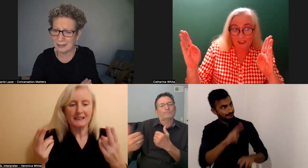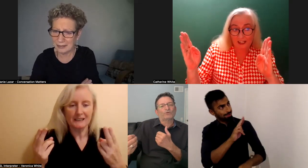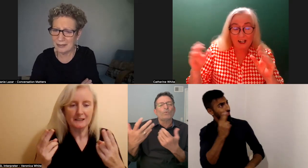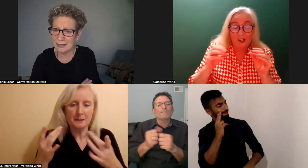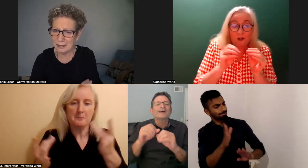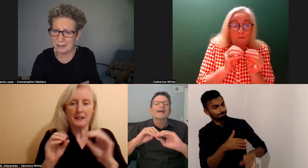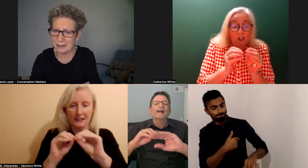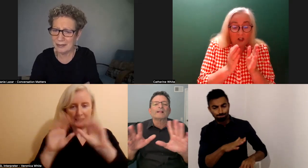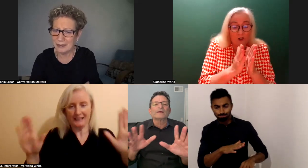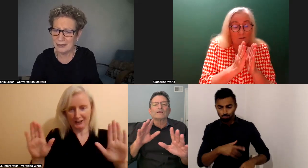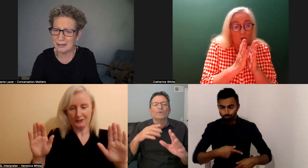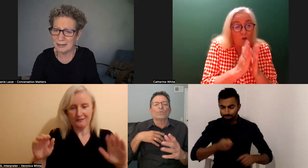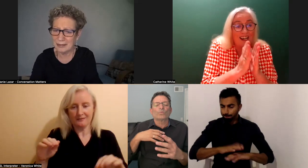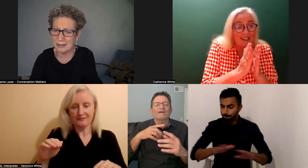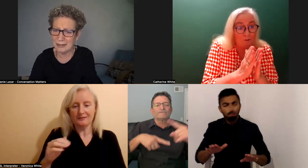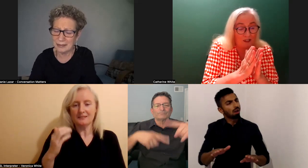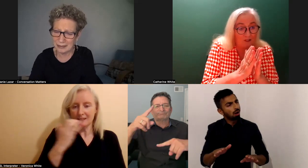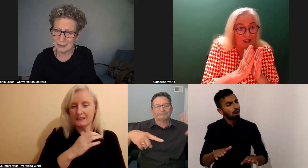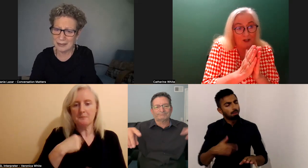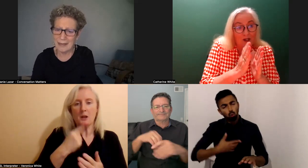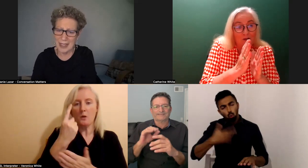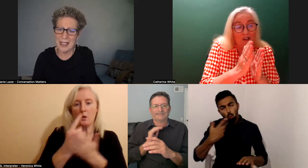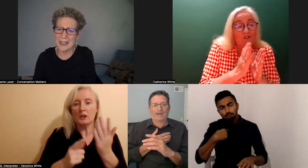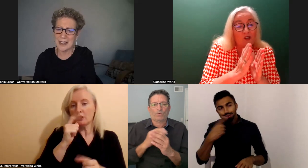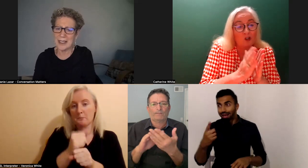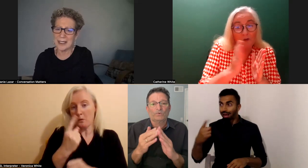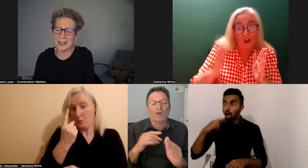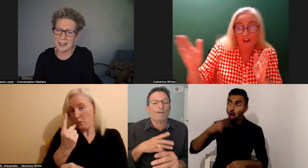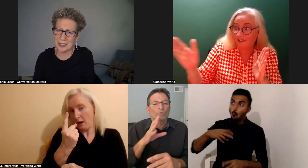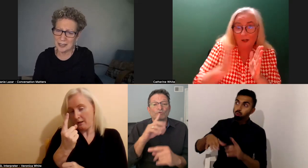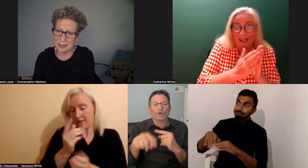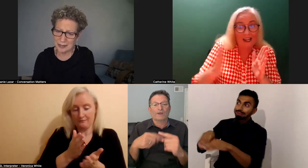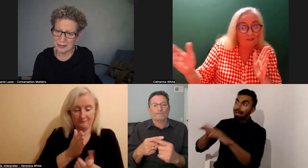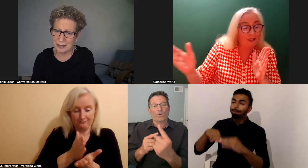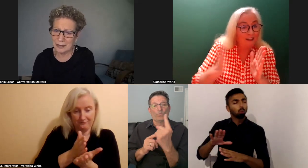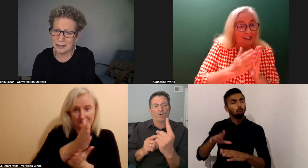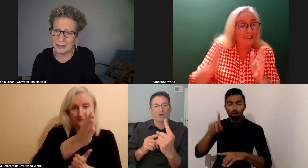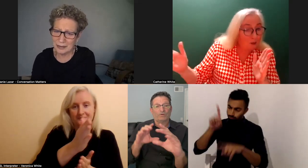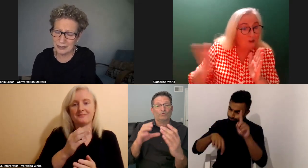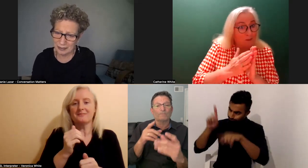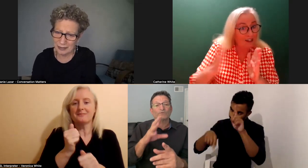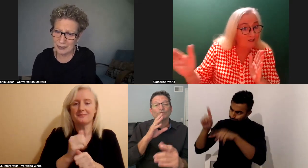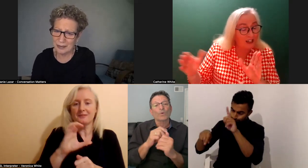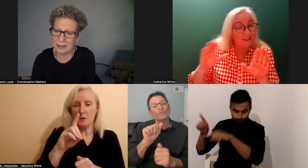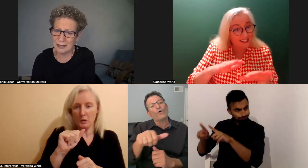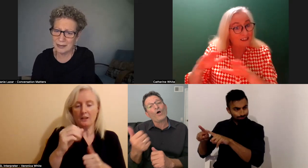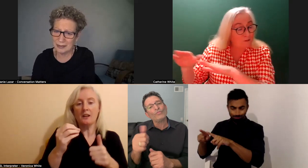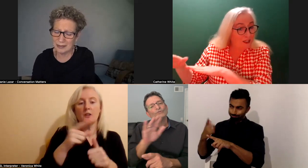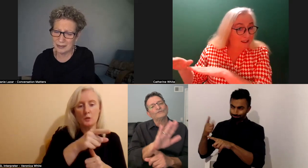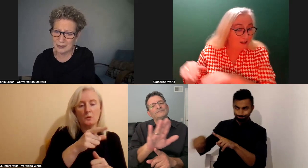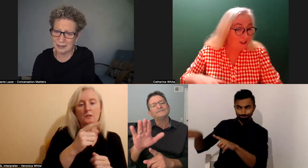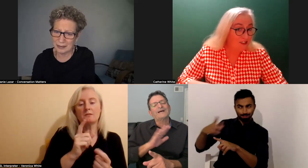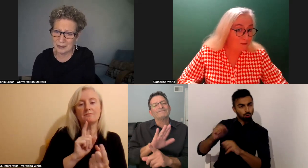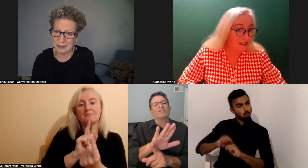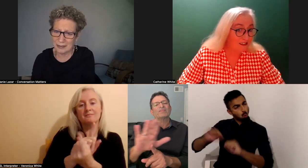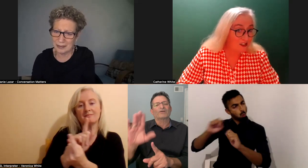us out there. So I'm only talking about one aspect of it. But if you talk to others, they will have their perspective on it. And that's to